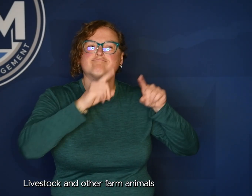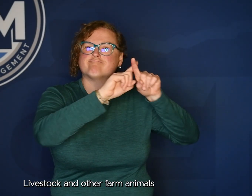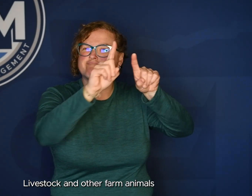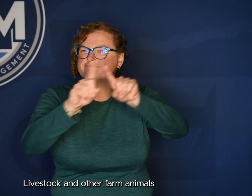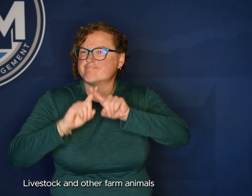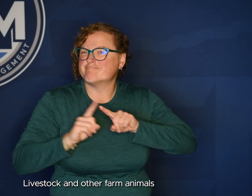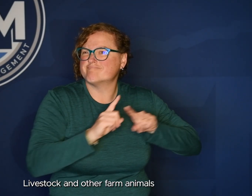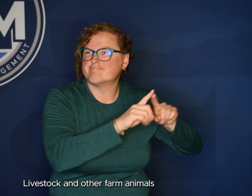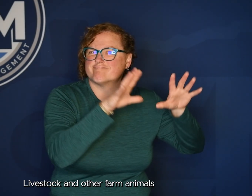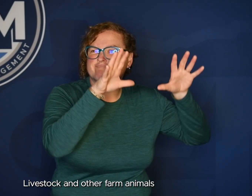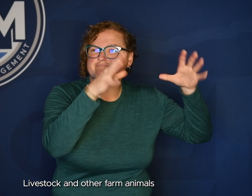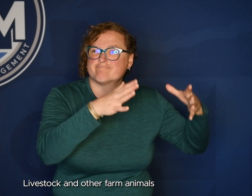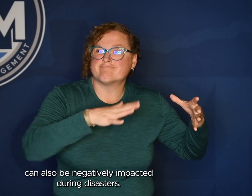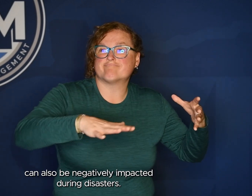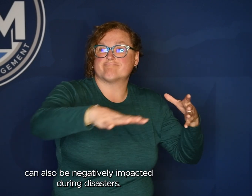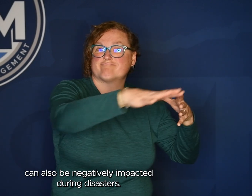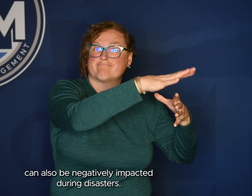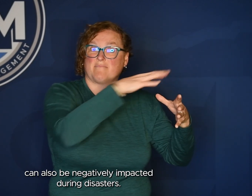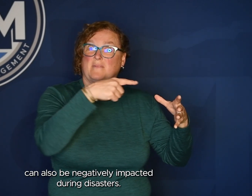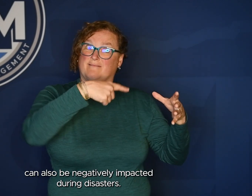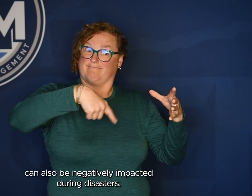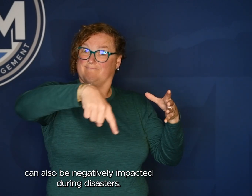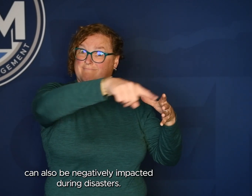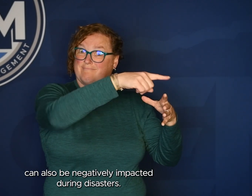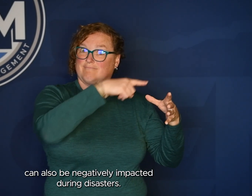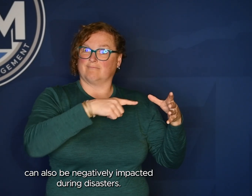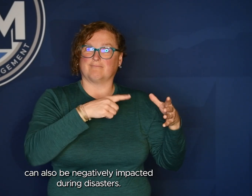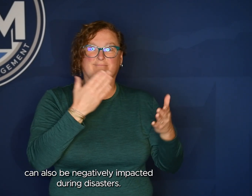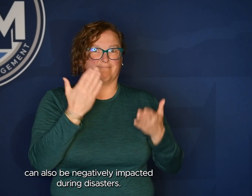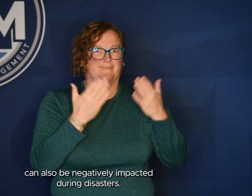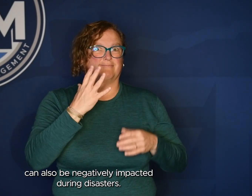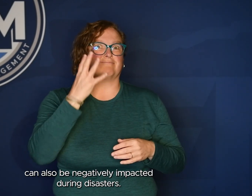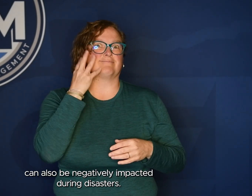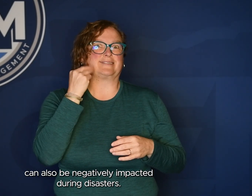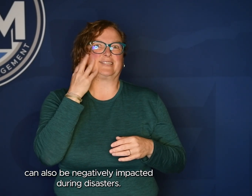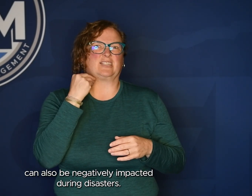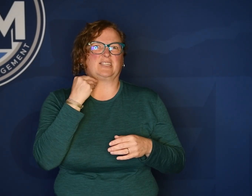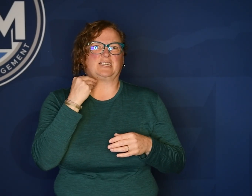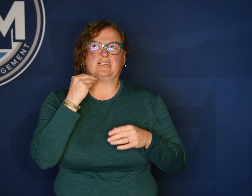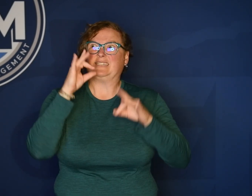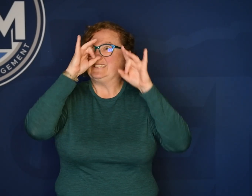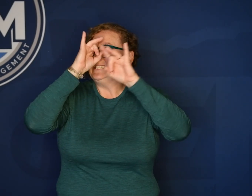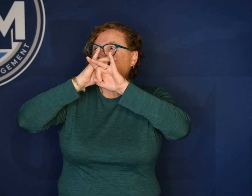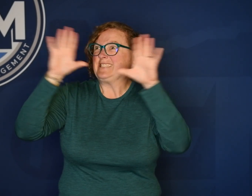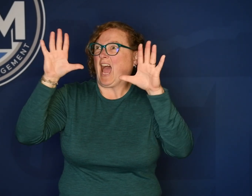Livestock and other farm animals can also be negatively impacted during disasters.